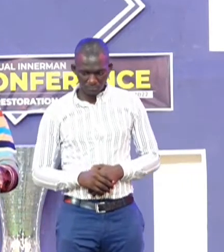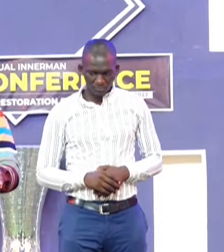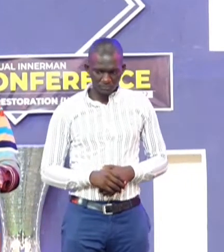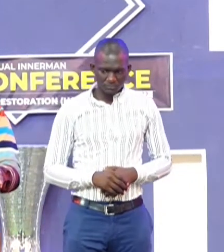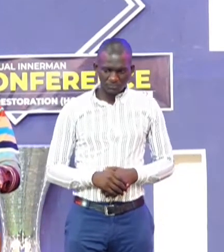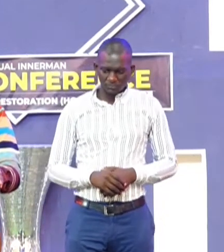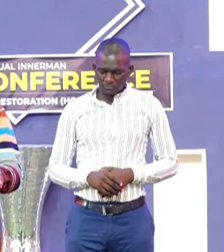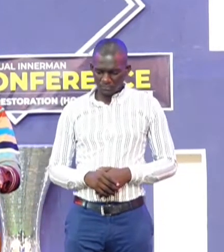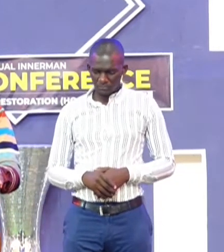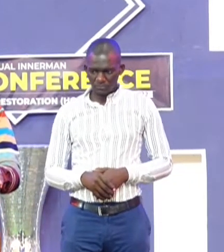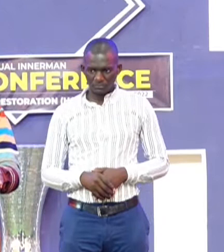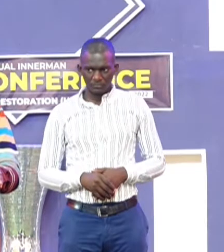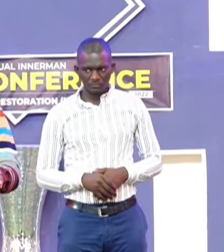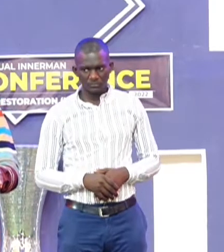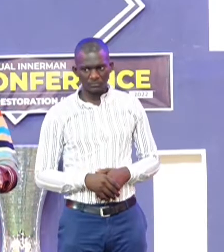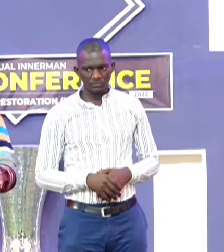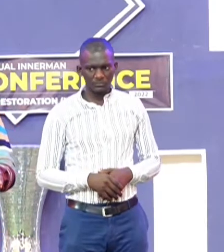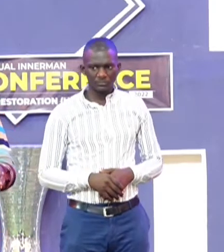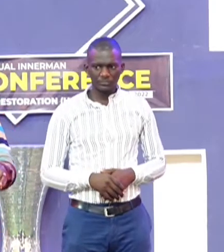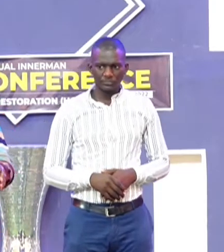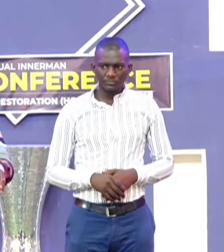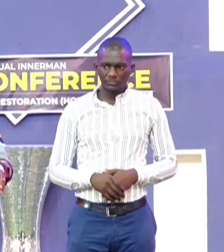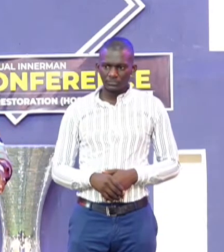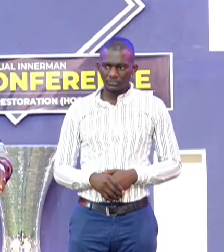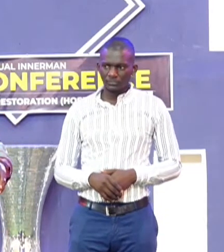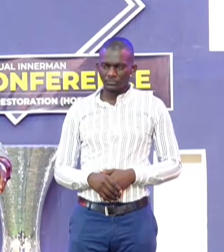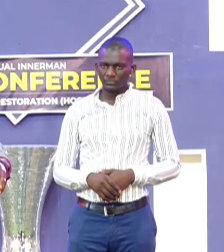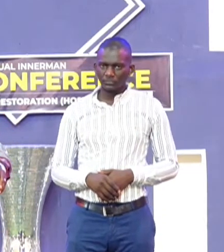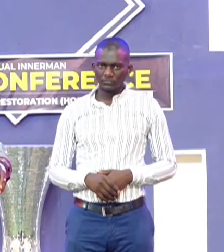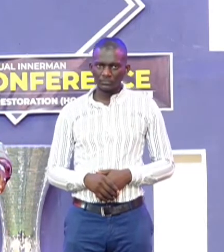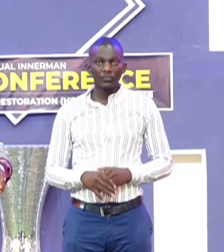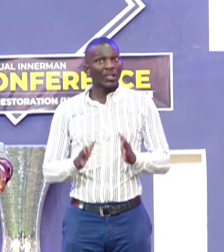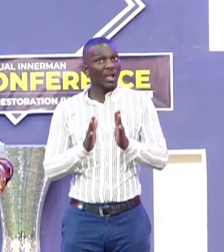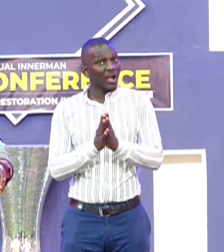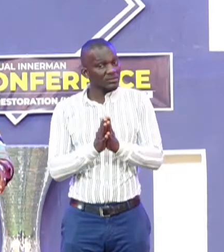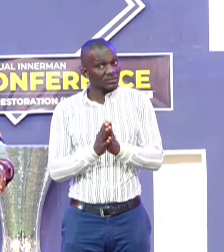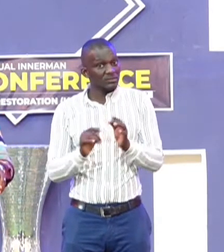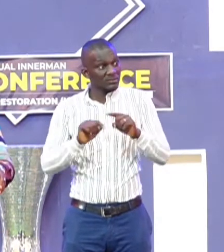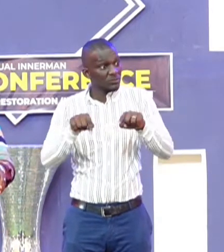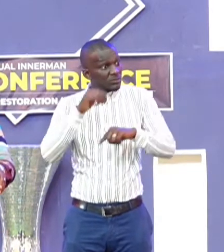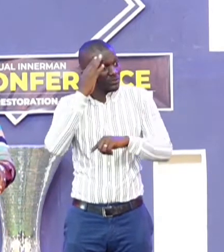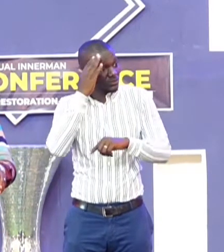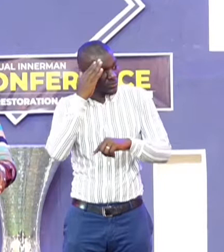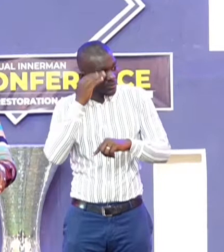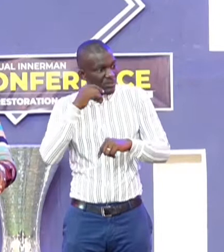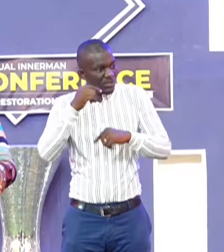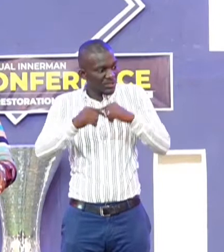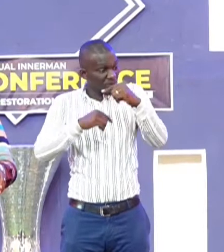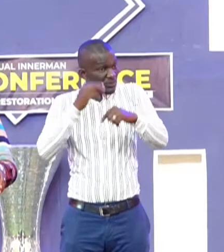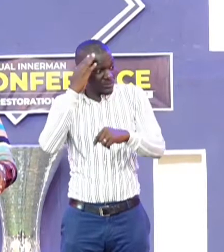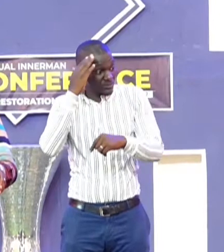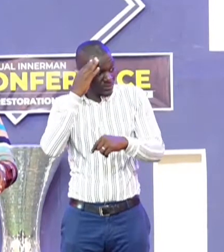us, that we may live in his presence. Amen. Era tumanye, tunyikire, okumanya